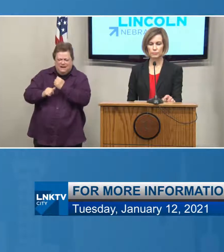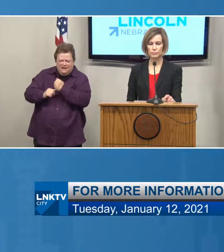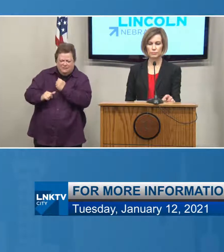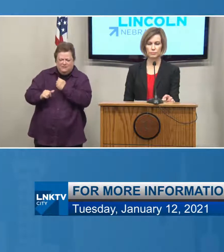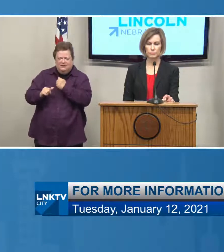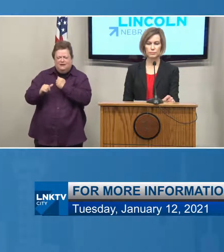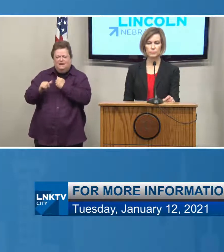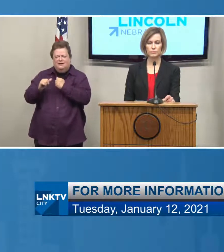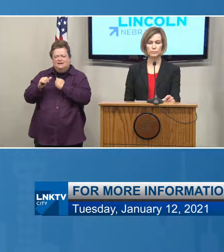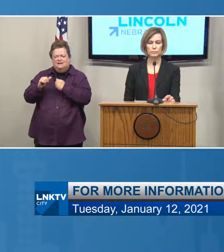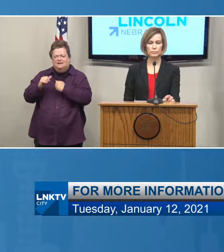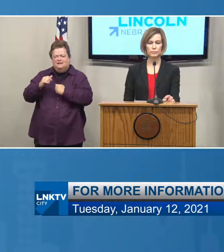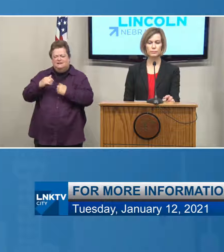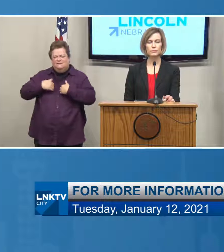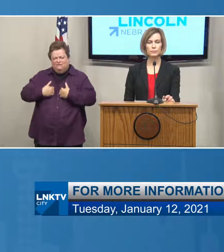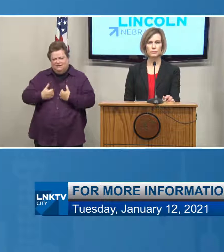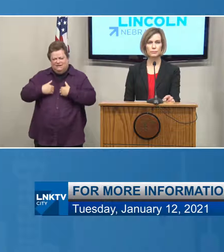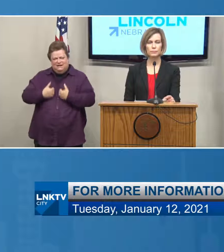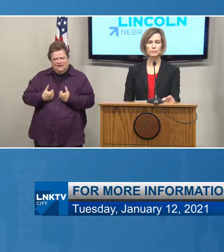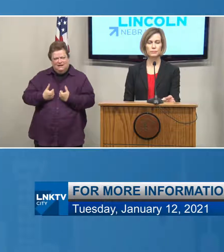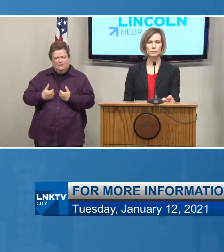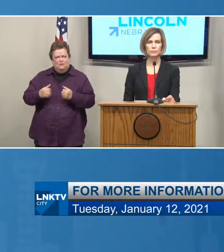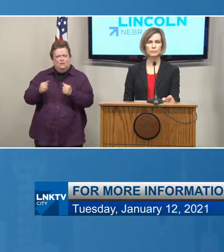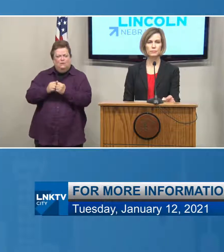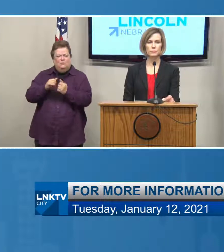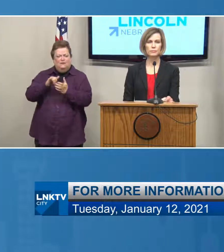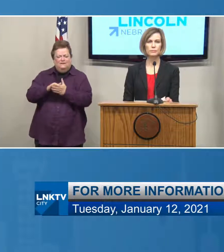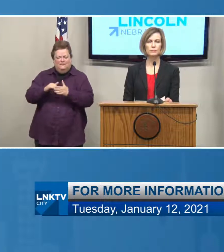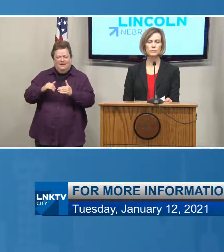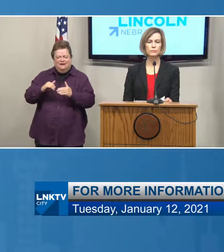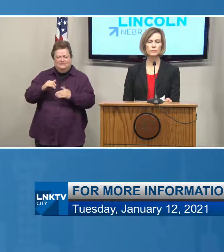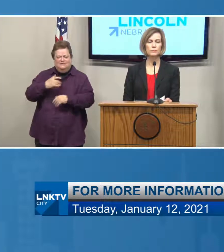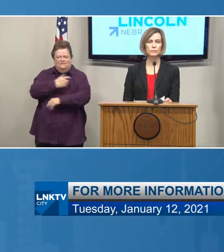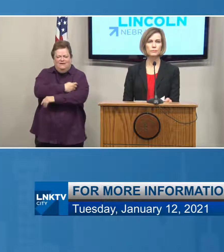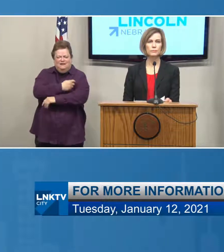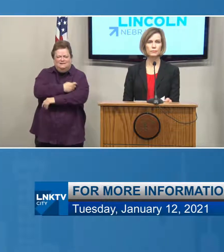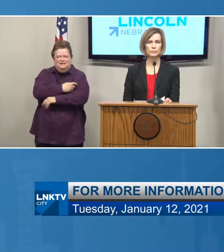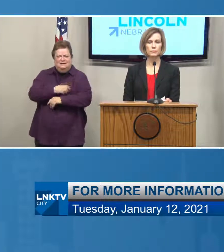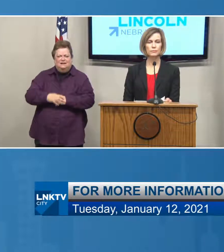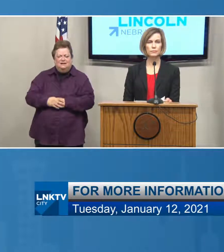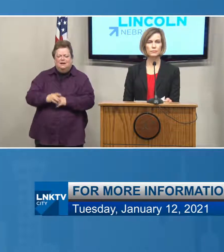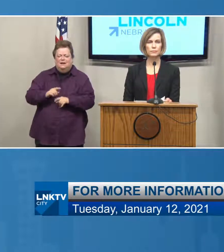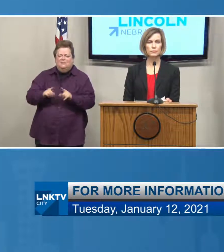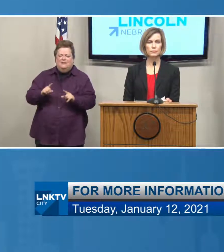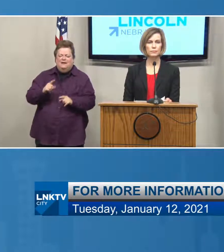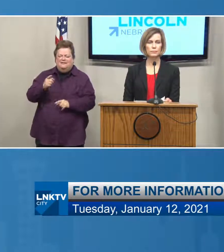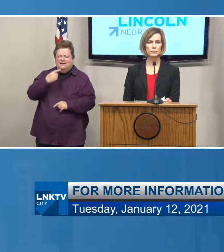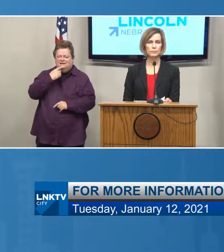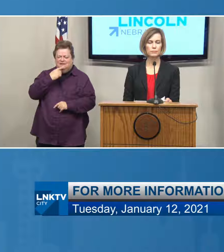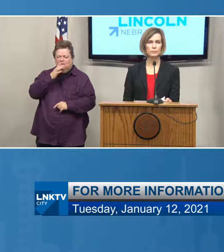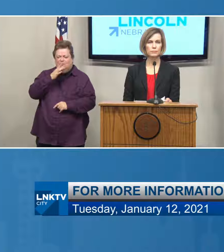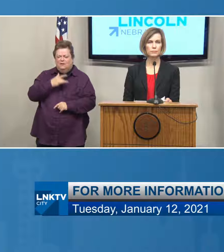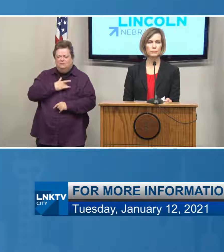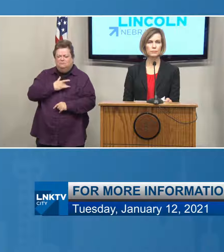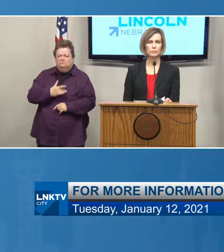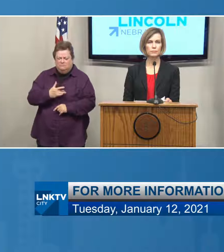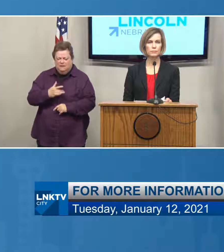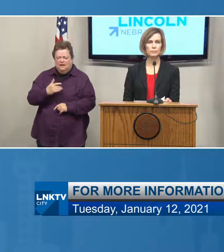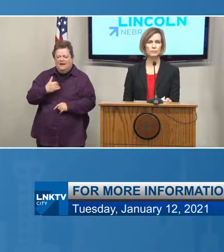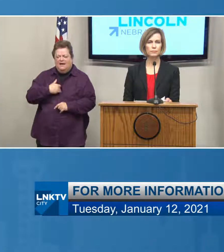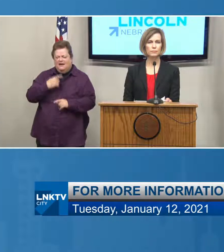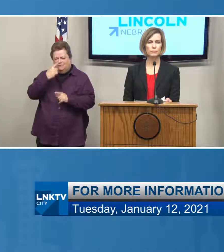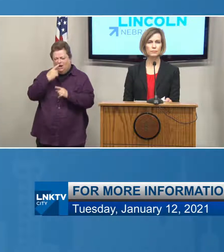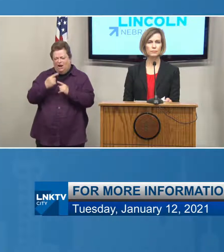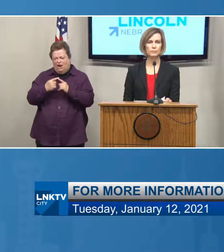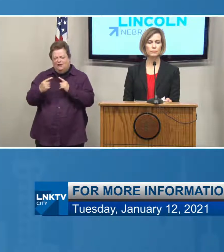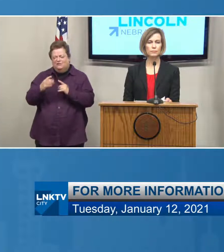fatigue. And with the vaccine series, they say that you're more apt to have an allergic reaction, or